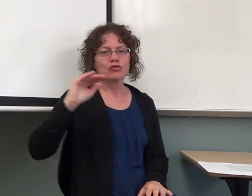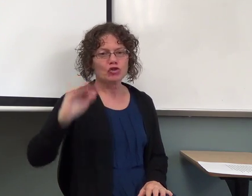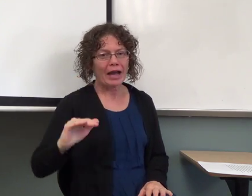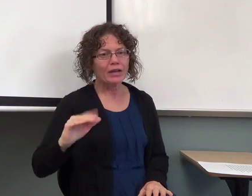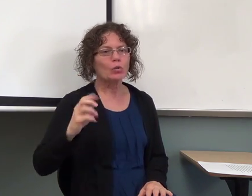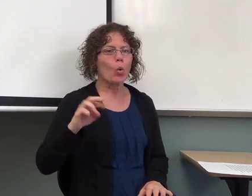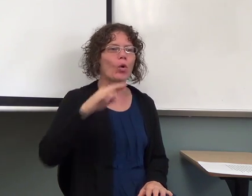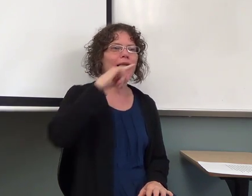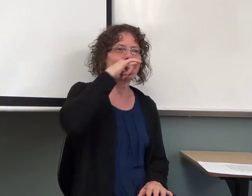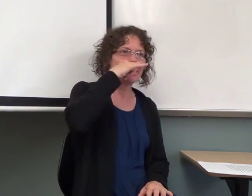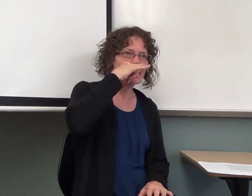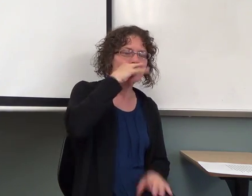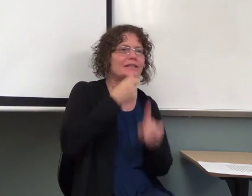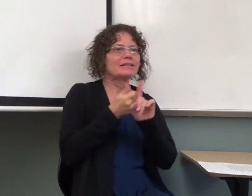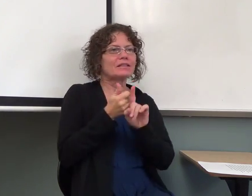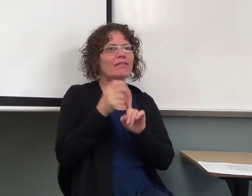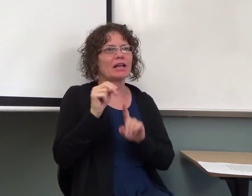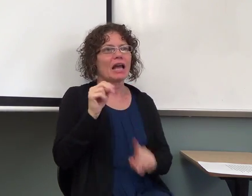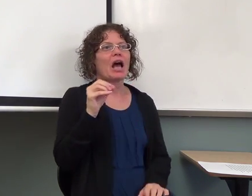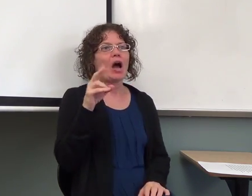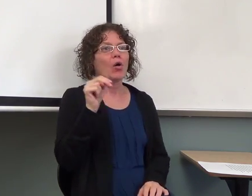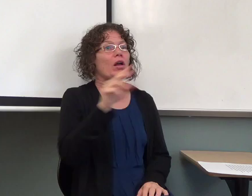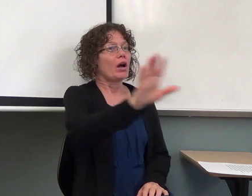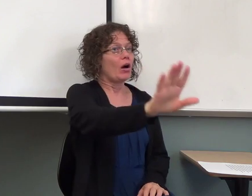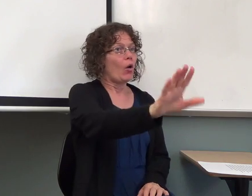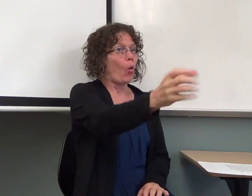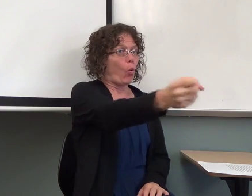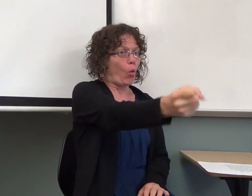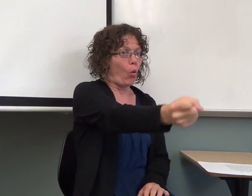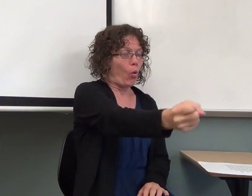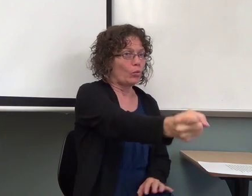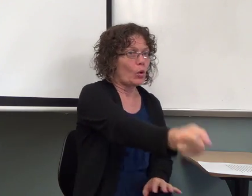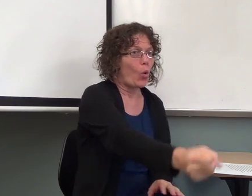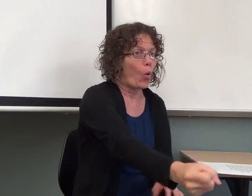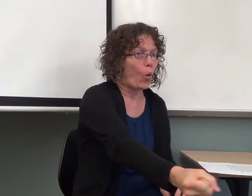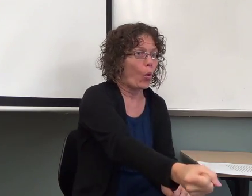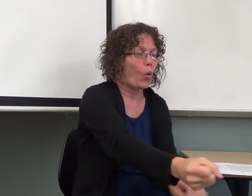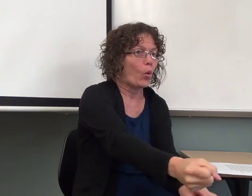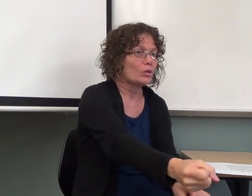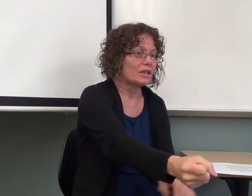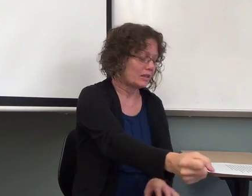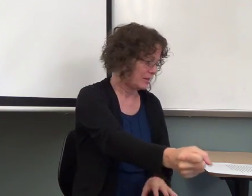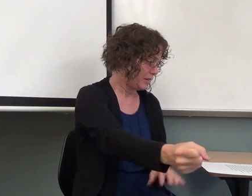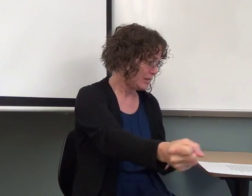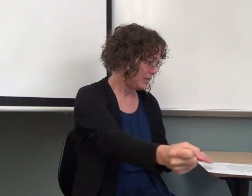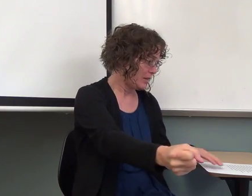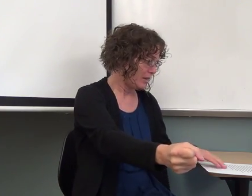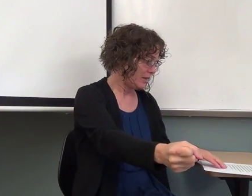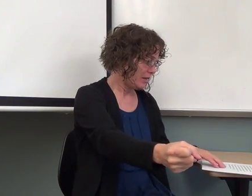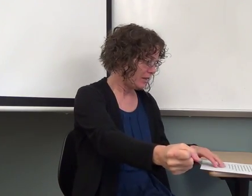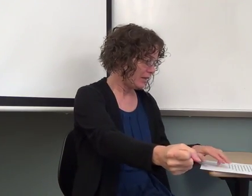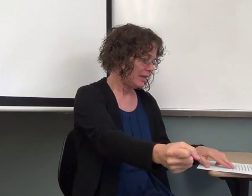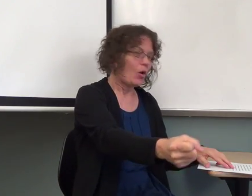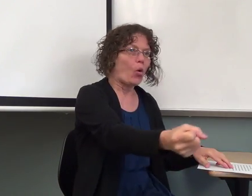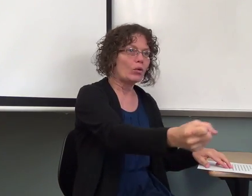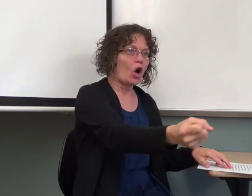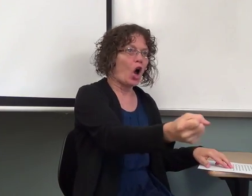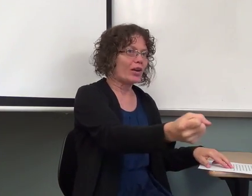kid is a noun, but in this case, remember, go back to science museums, kids' interest. Ah,